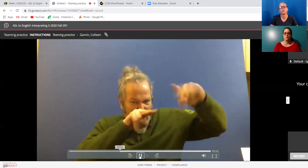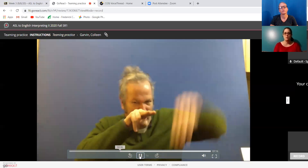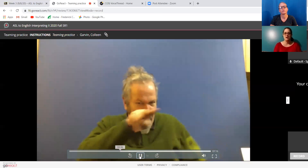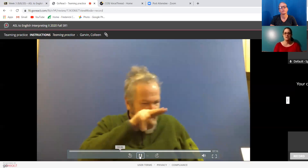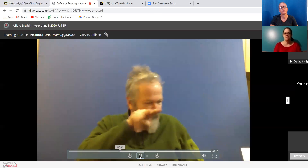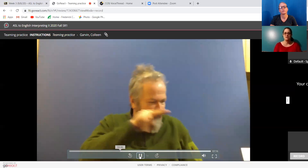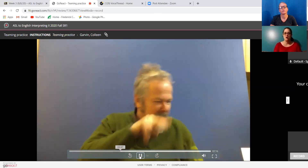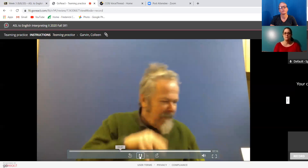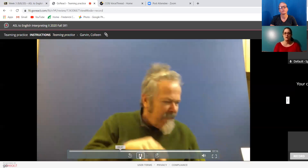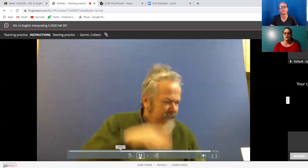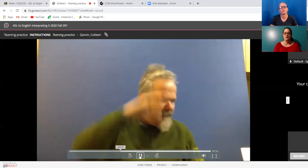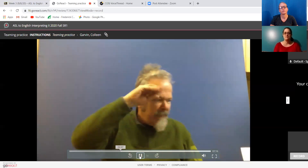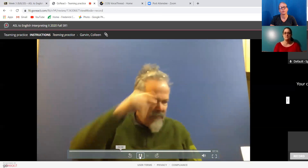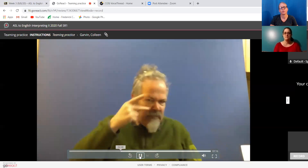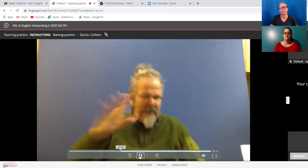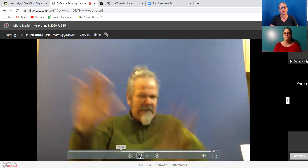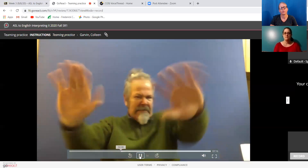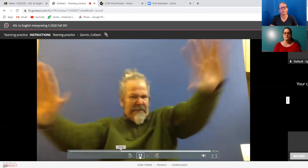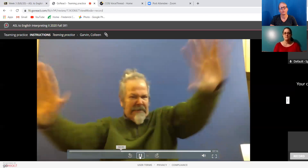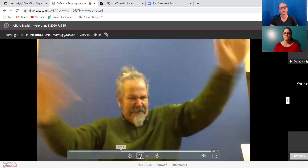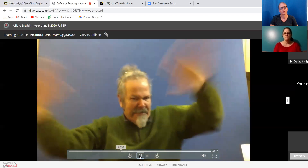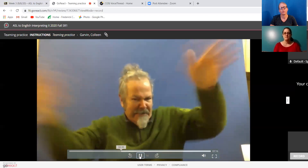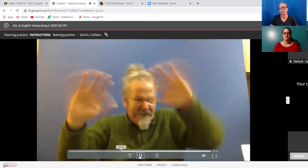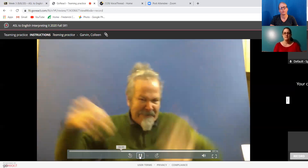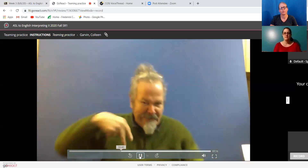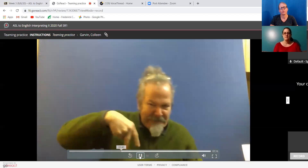dog and was watching the dog barking.